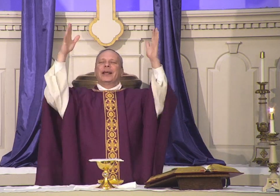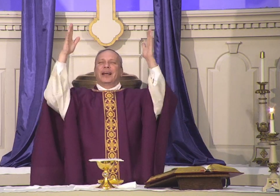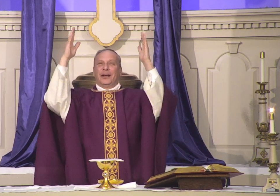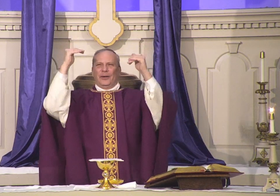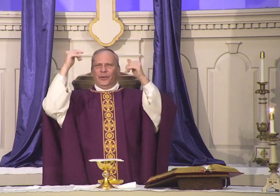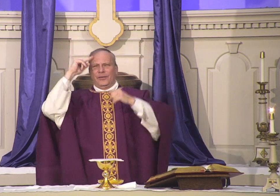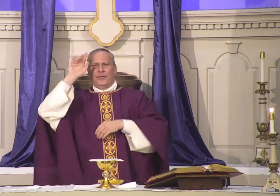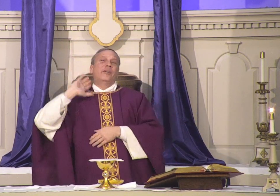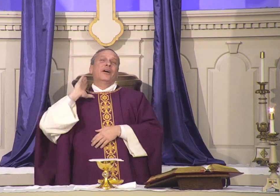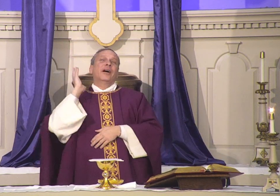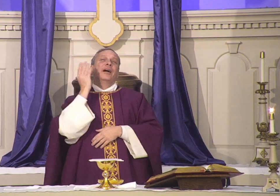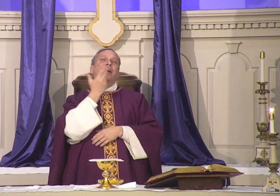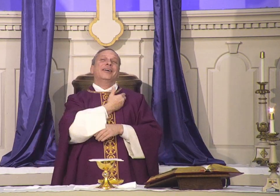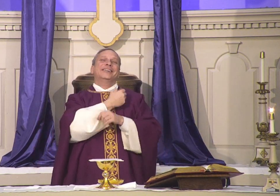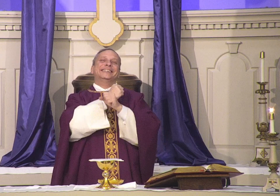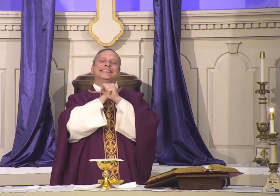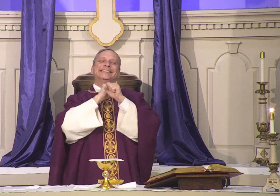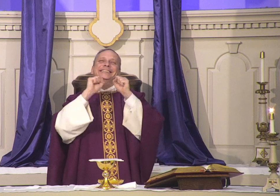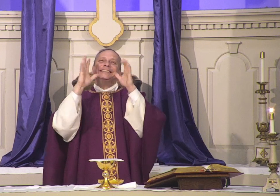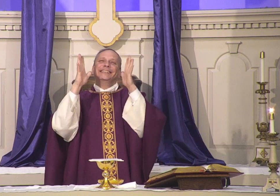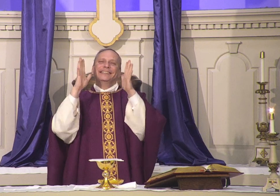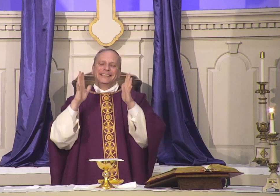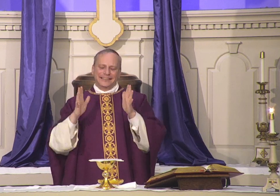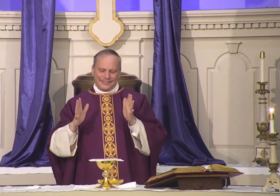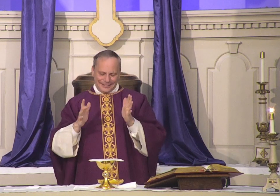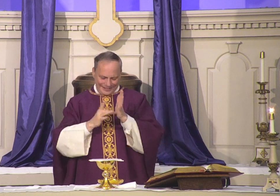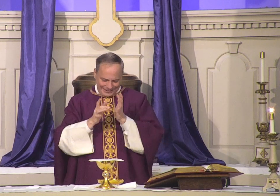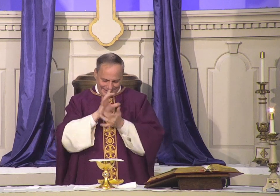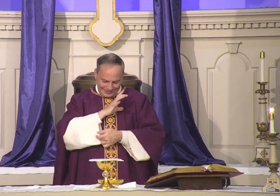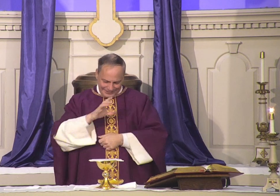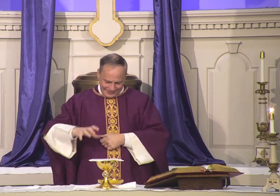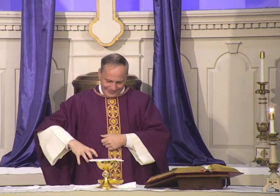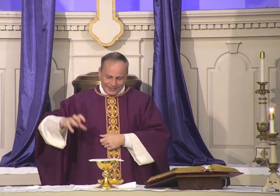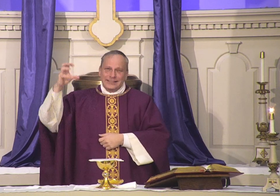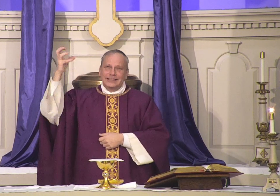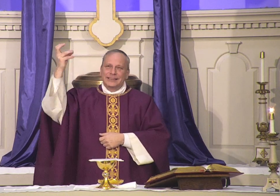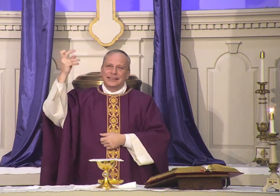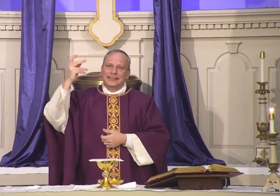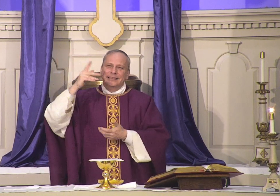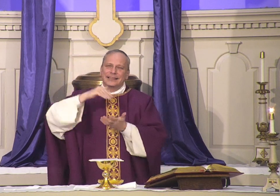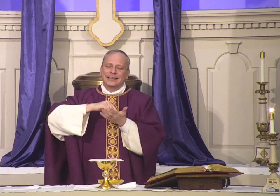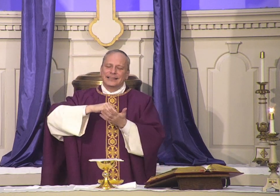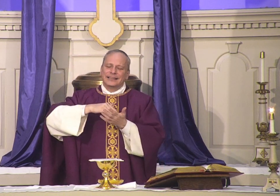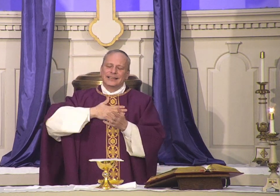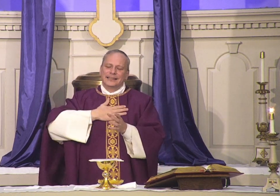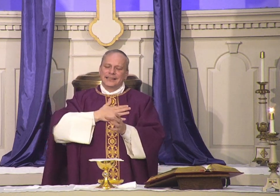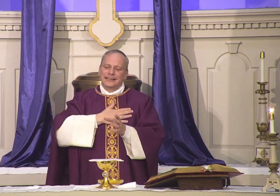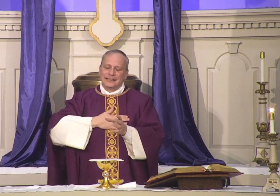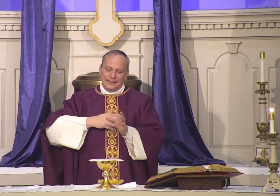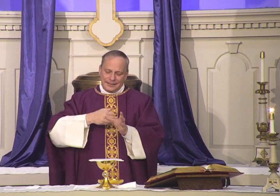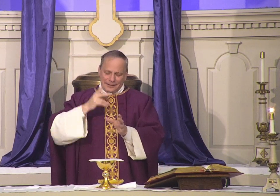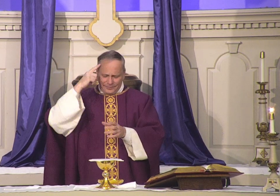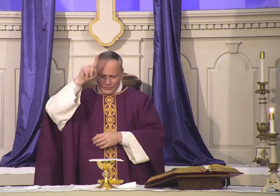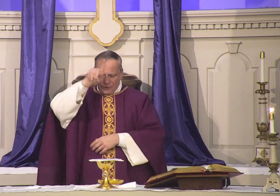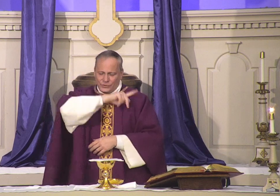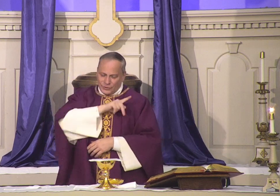as we await the blessed hope and the coming of our Savior, Jesus